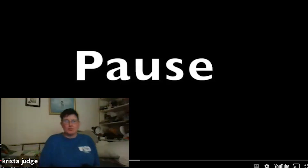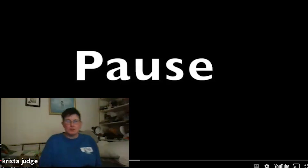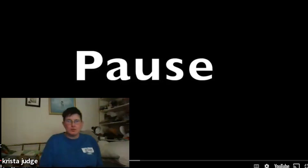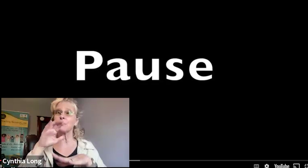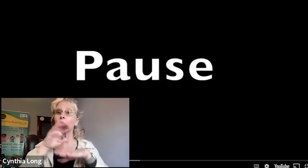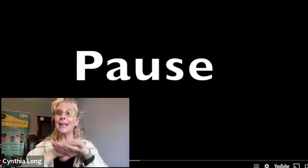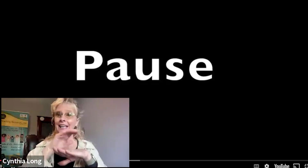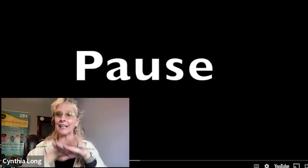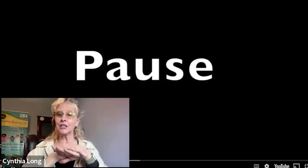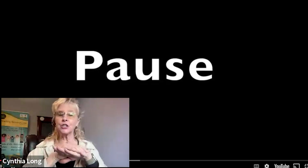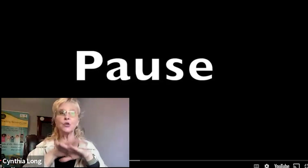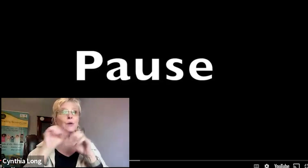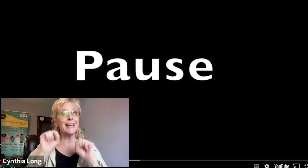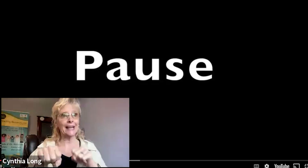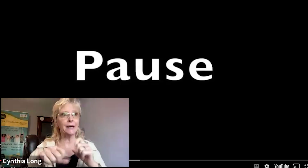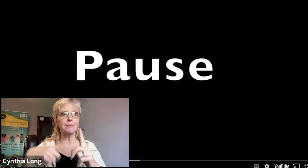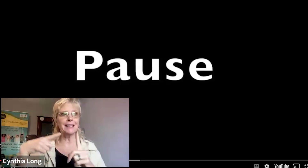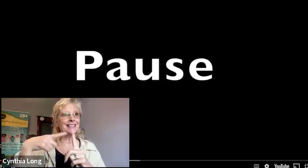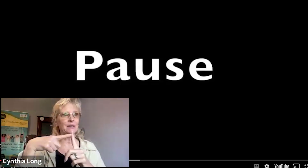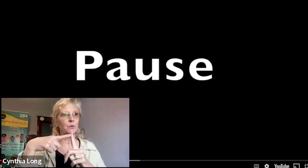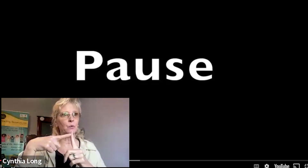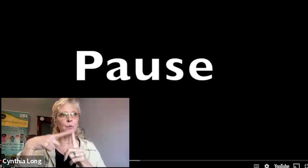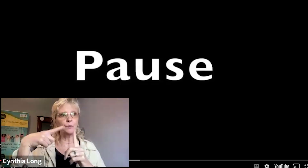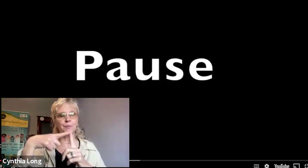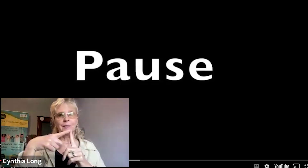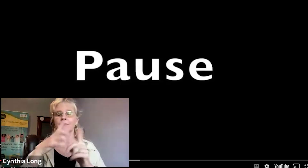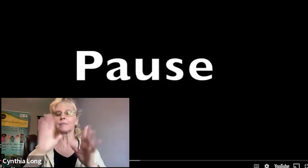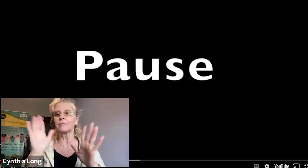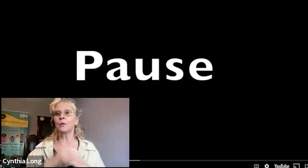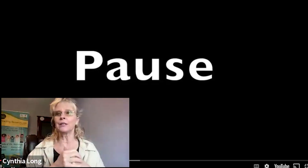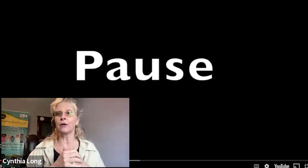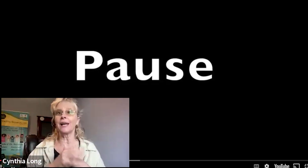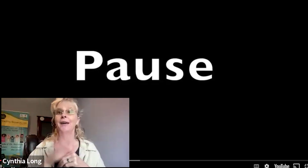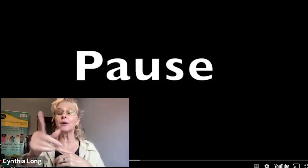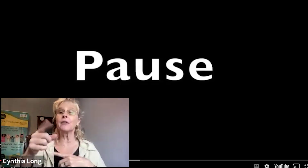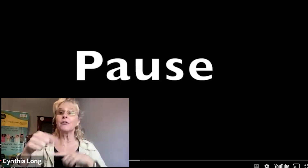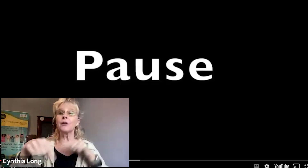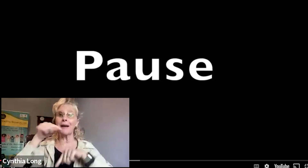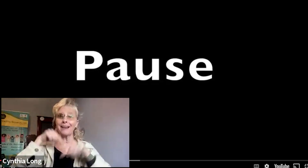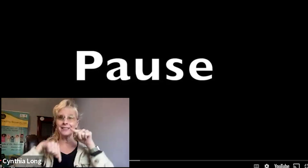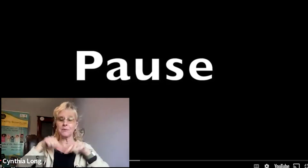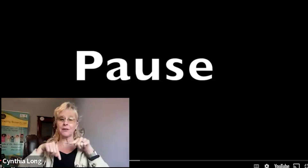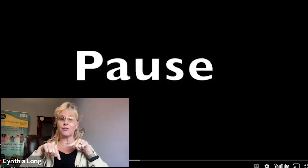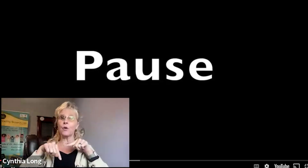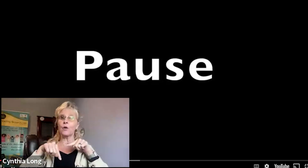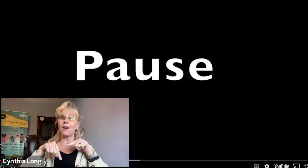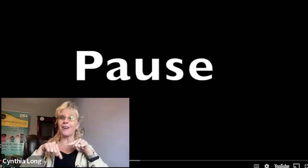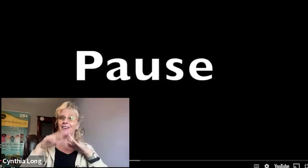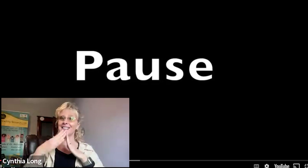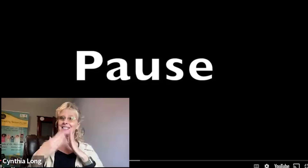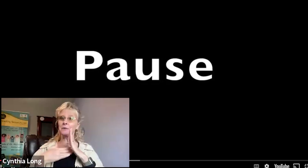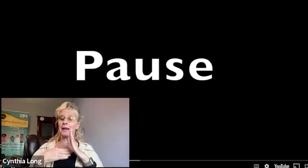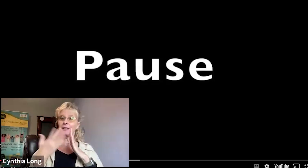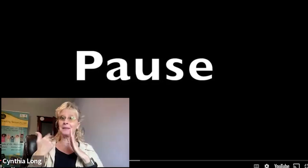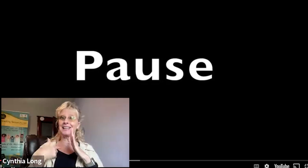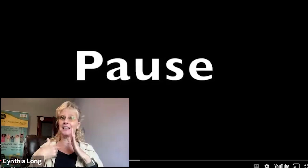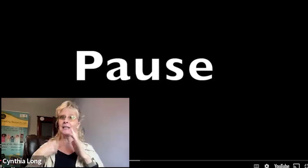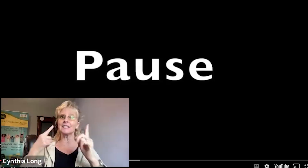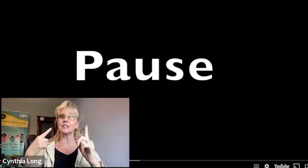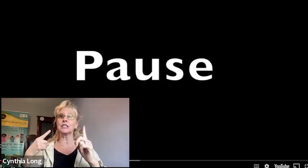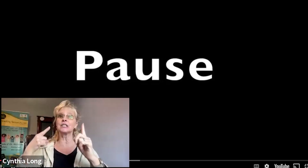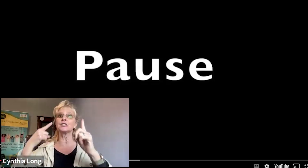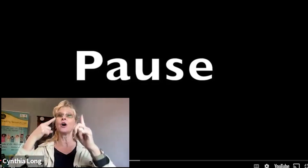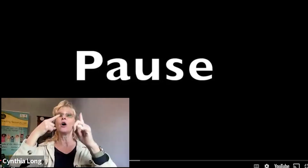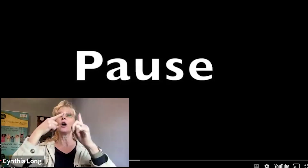okay. That's more English. You can, but we don't. And if we backed up for our lesson at the